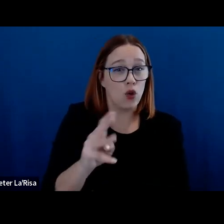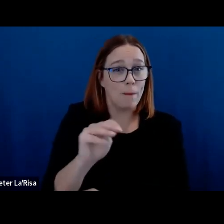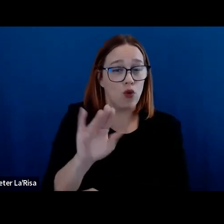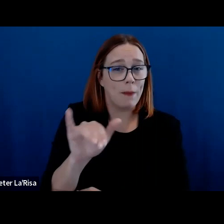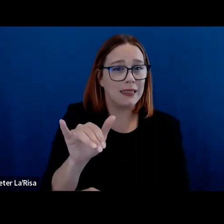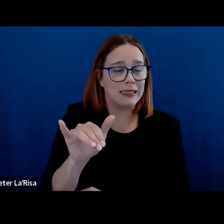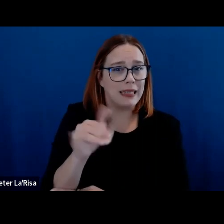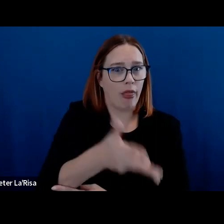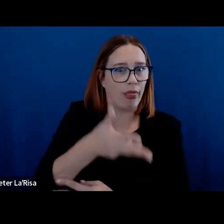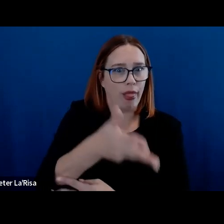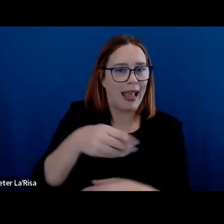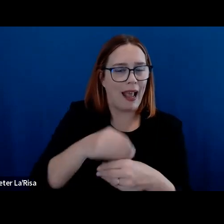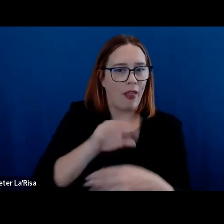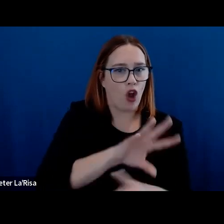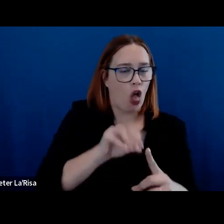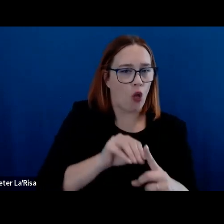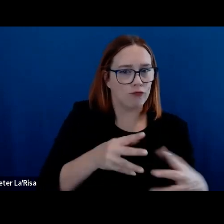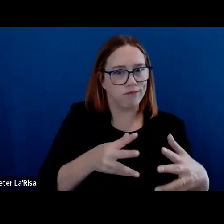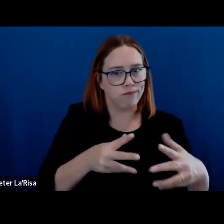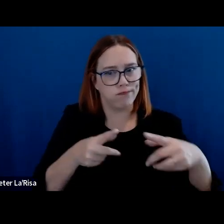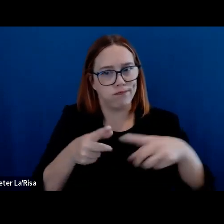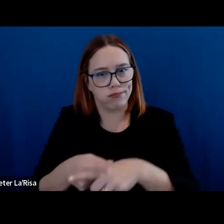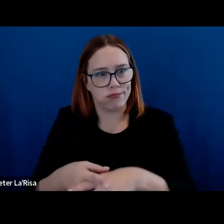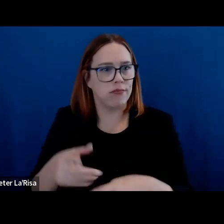And so I'll link this toolkit, but one of the things that